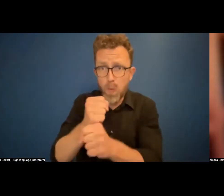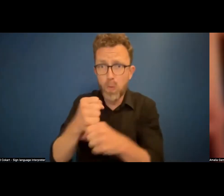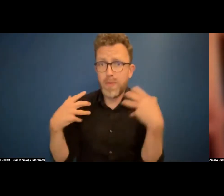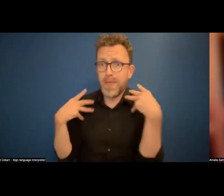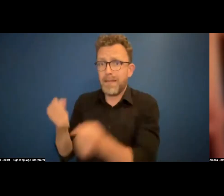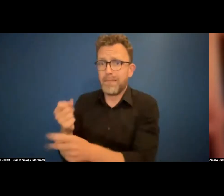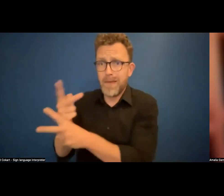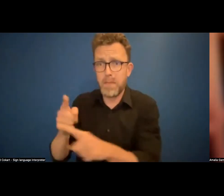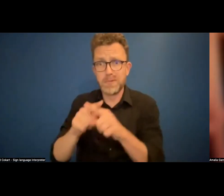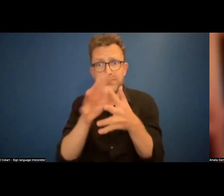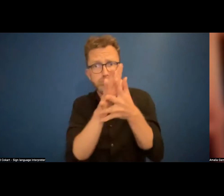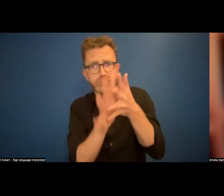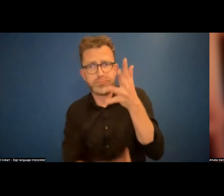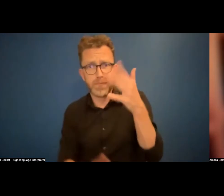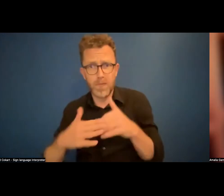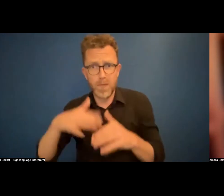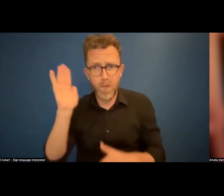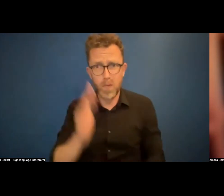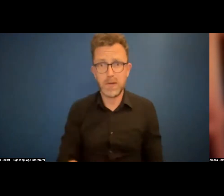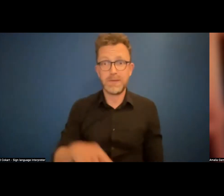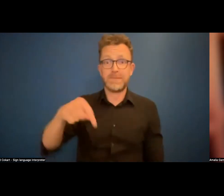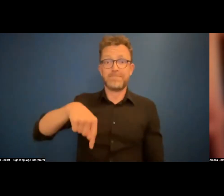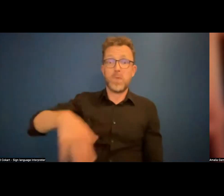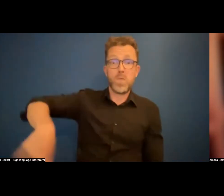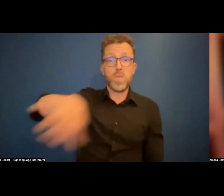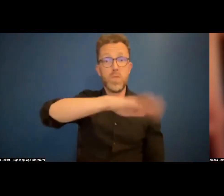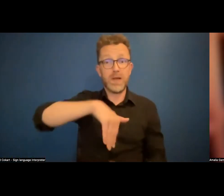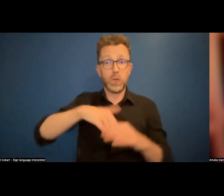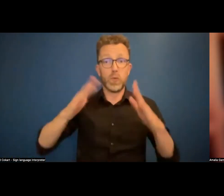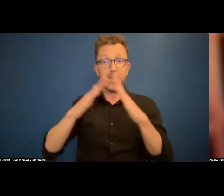discriminations. Because persons with disabilities have been